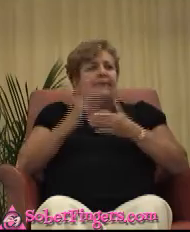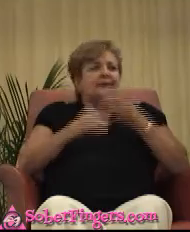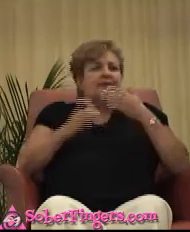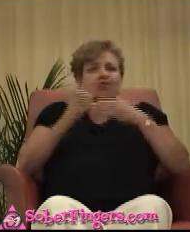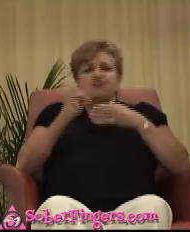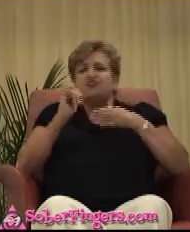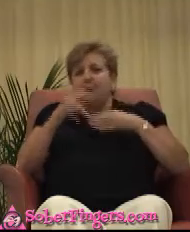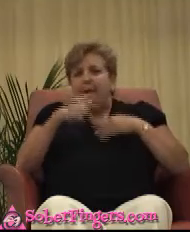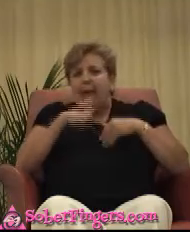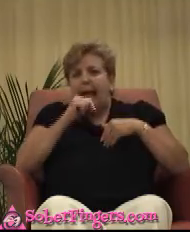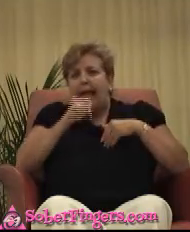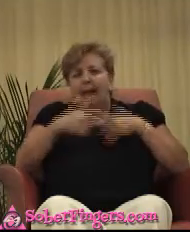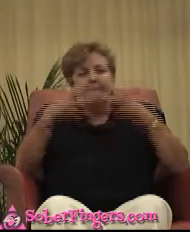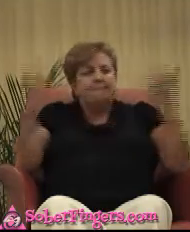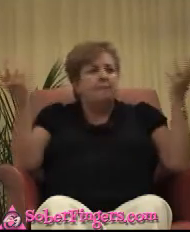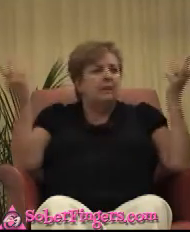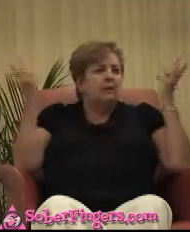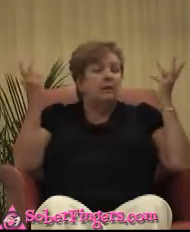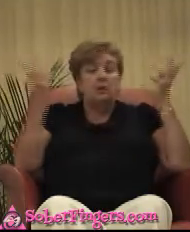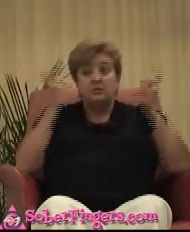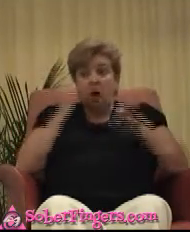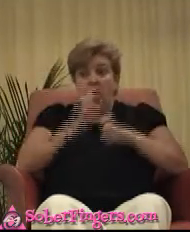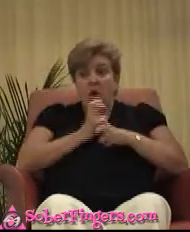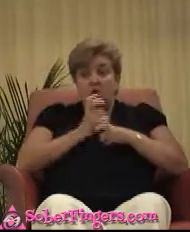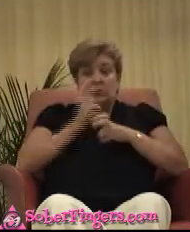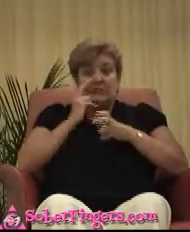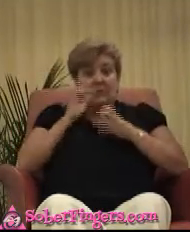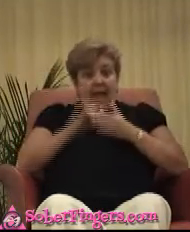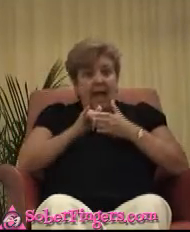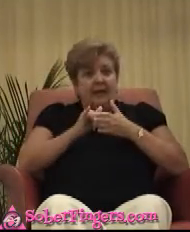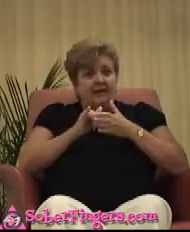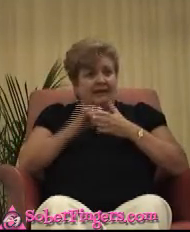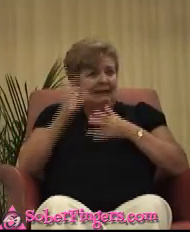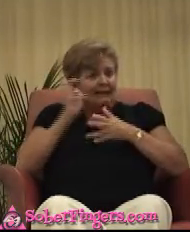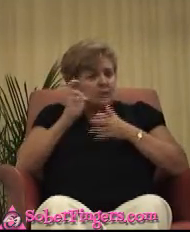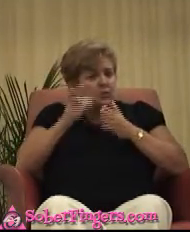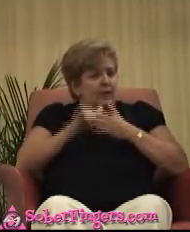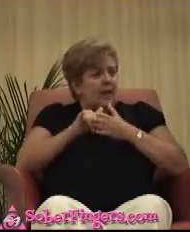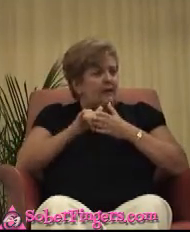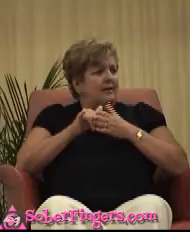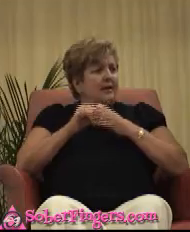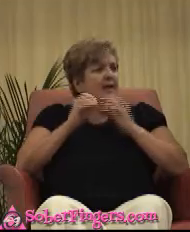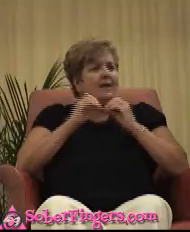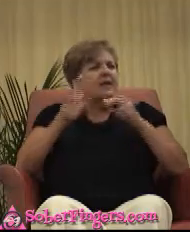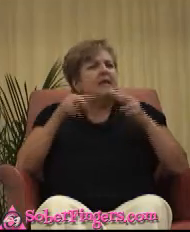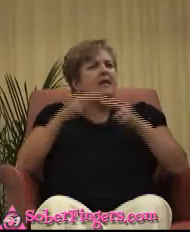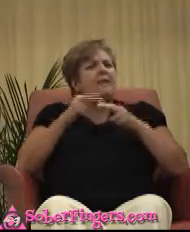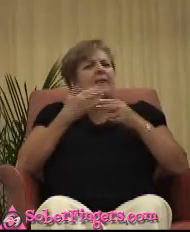And it's hard. It's really hard to sit there and watch that and listen to that. Nothing about the good things in life that I've done.